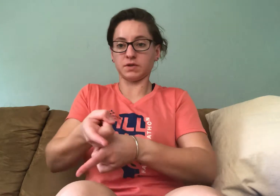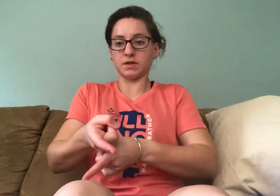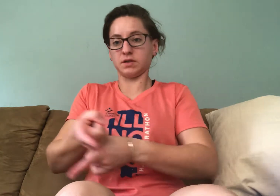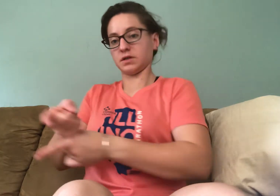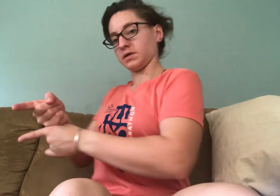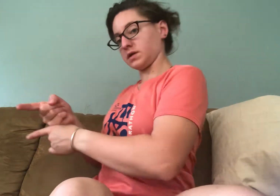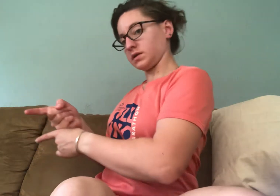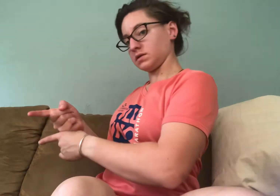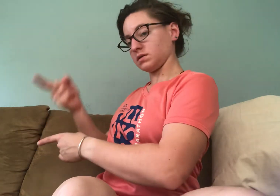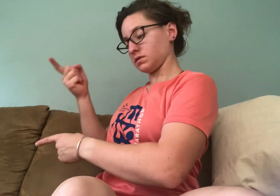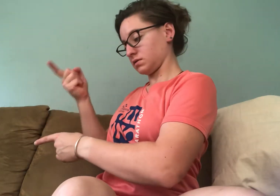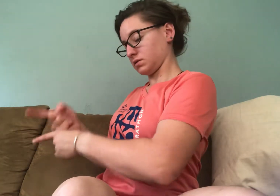Hitting each other like this.